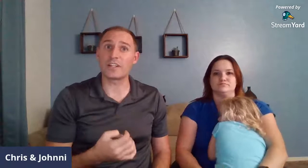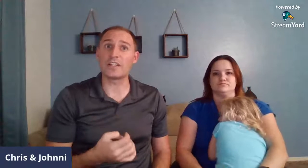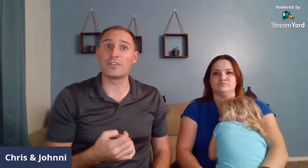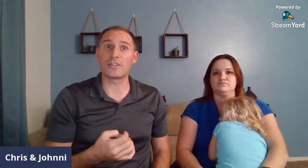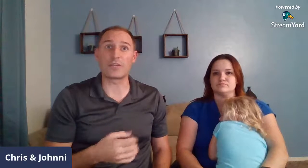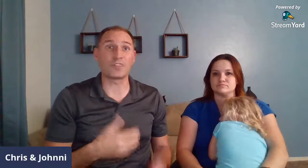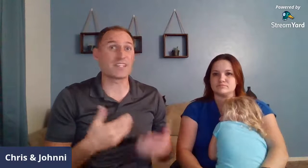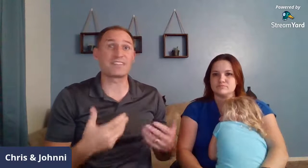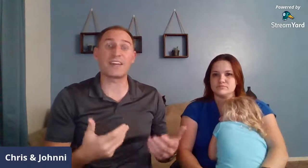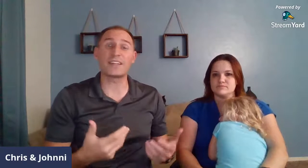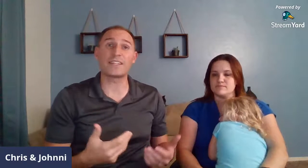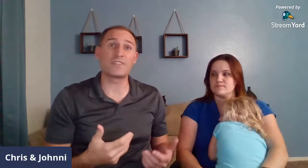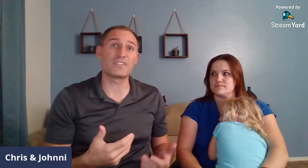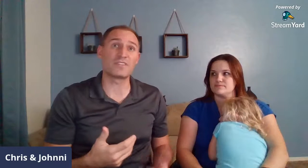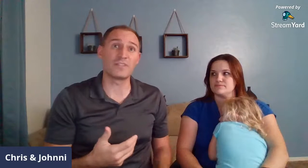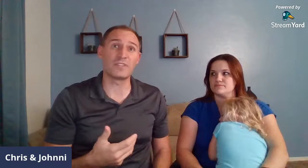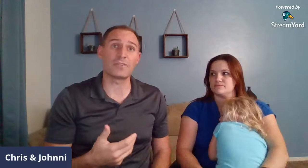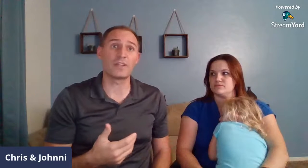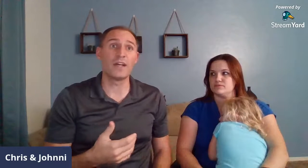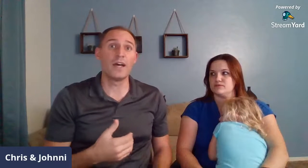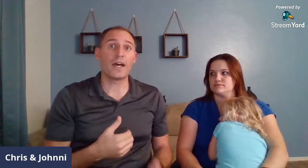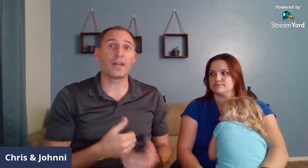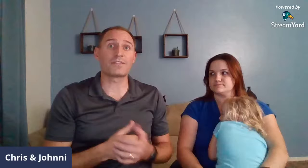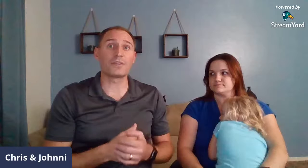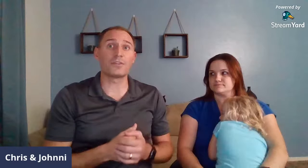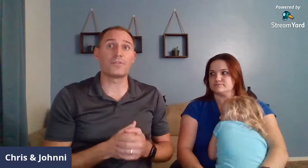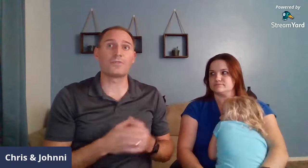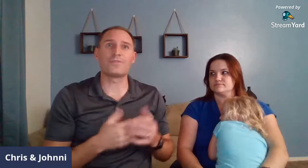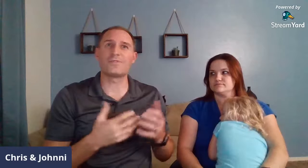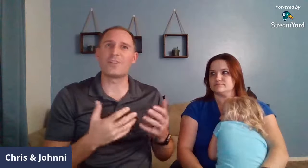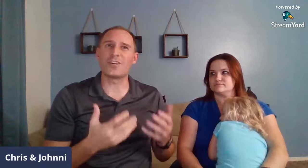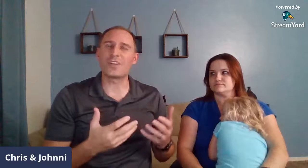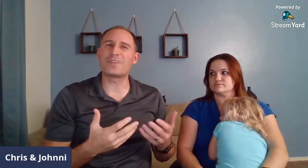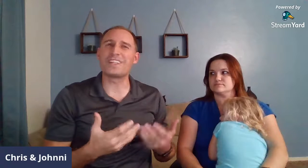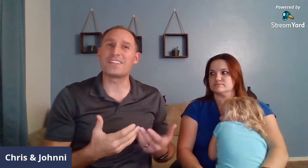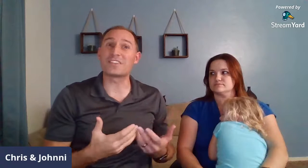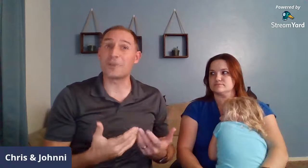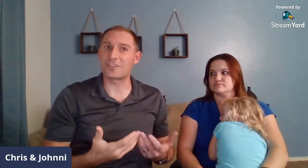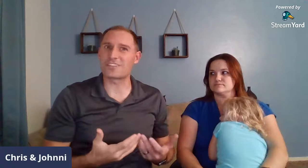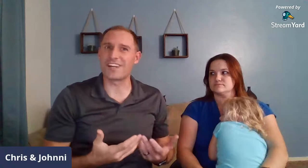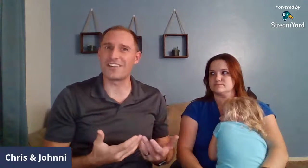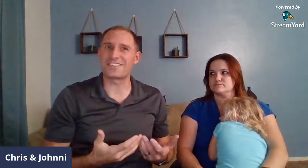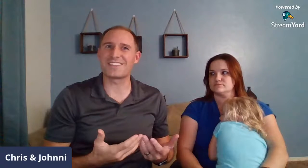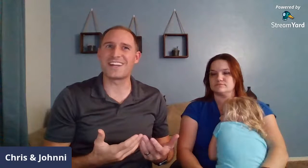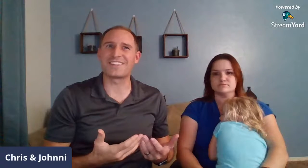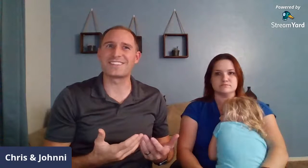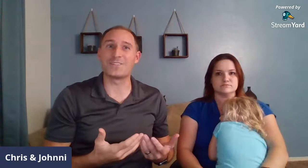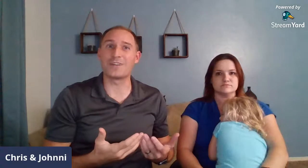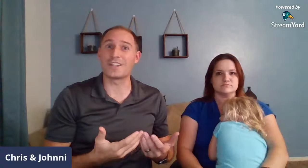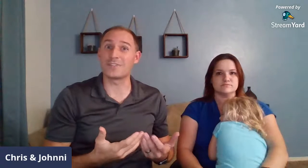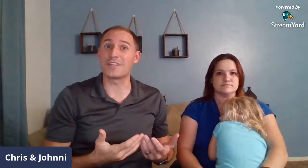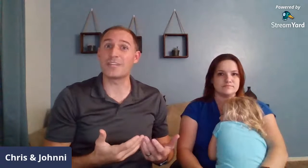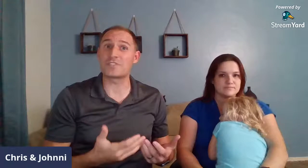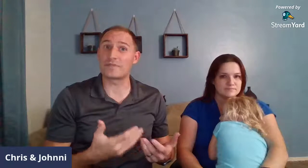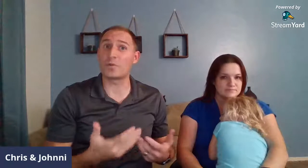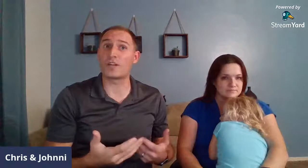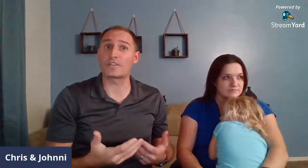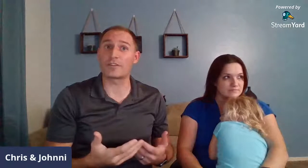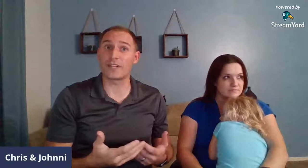new language. And sign language is no different. So we know that we need to expose ourselves to a new language if we want to learn it,